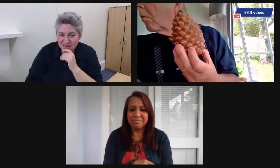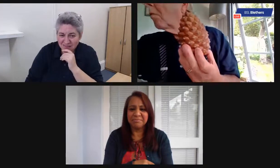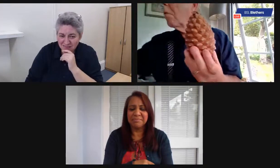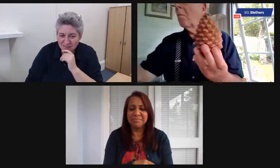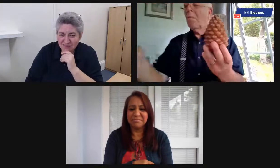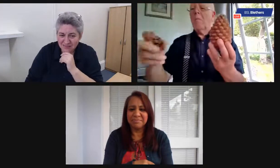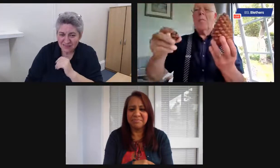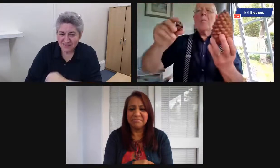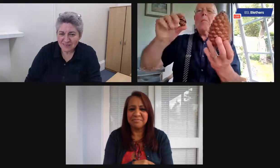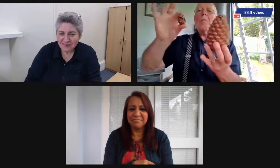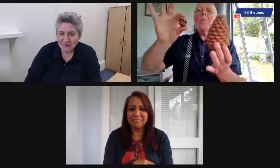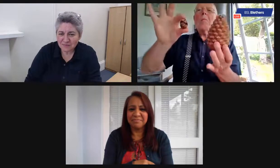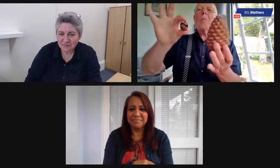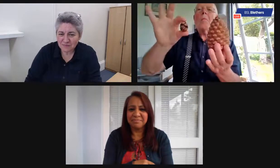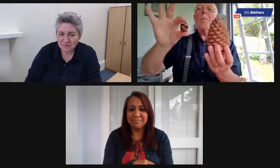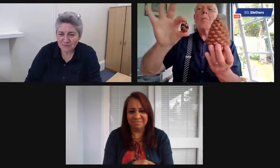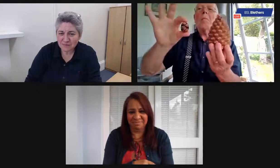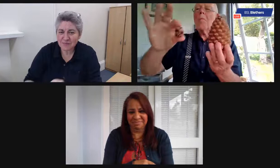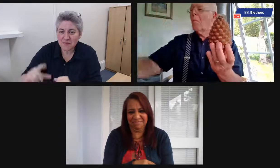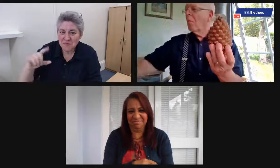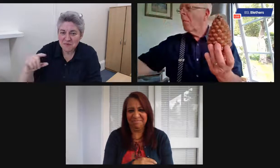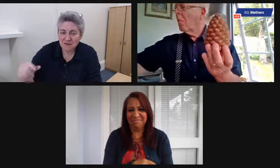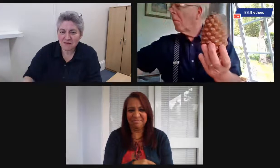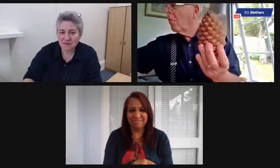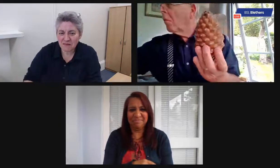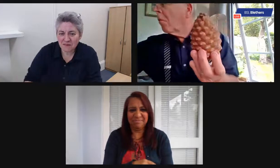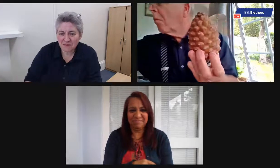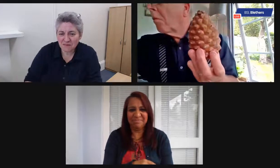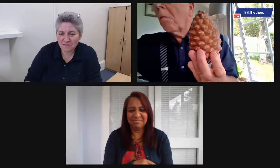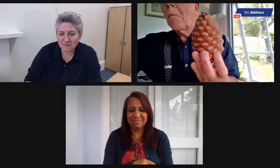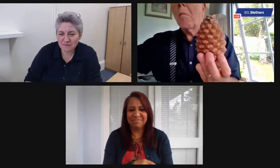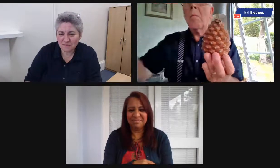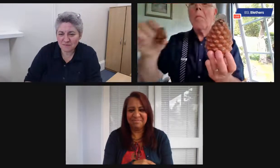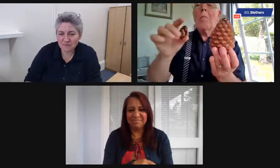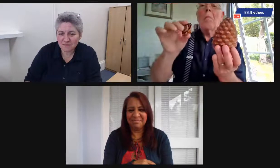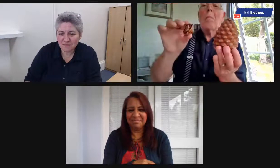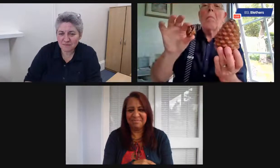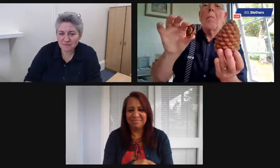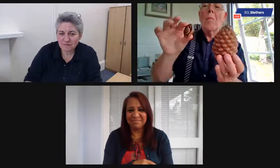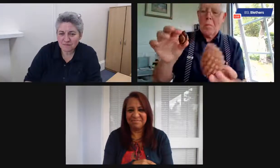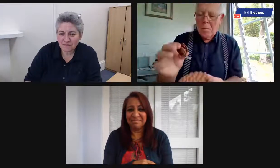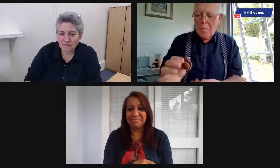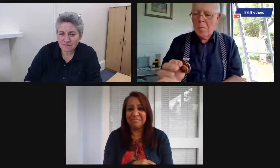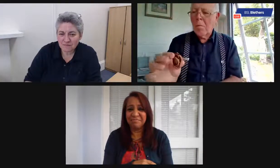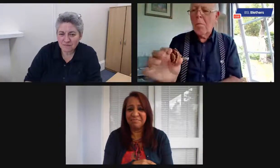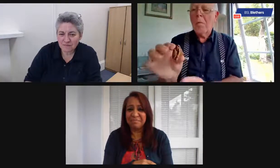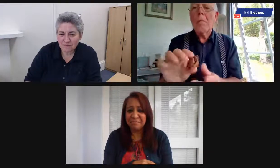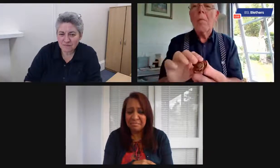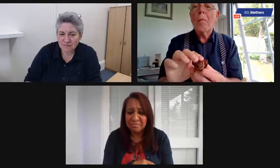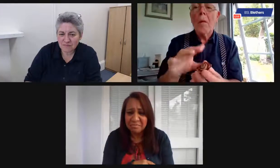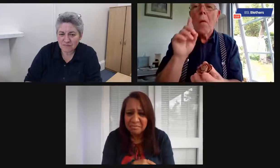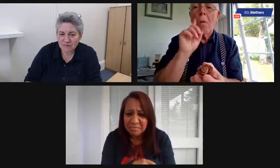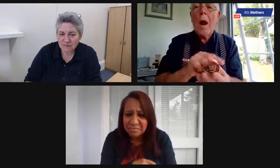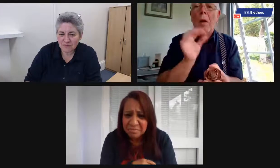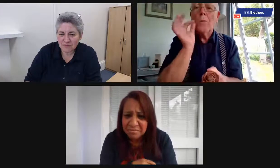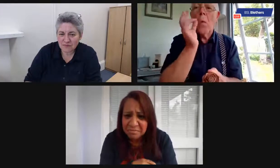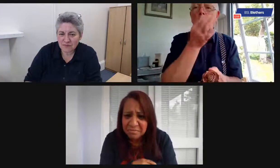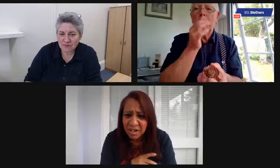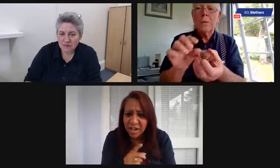okay. or this Ah, one and this one, tiny one. or this one.